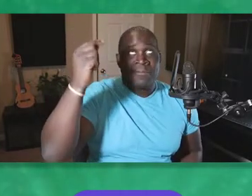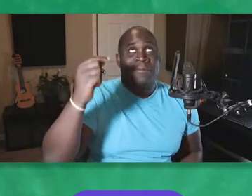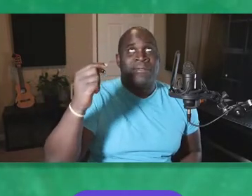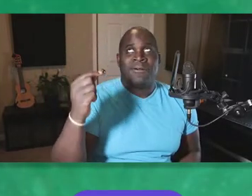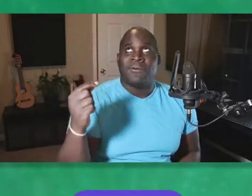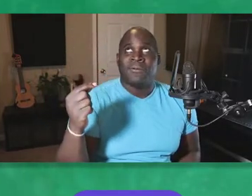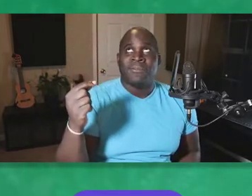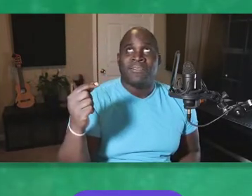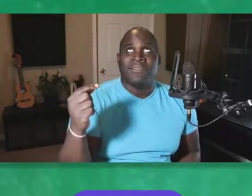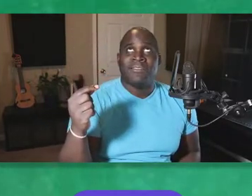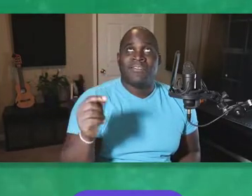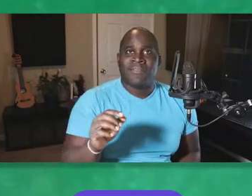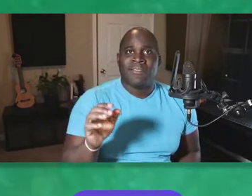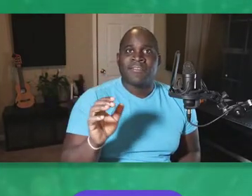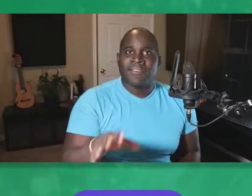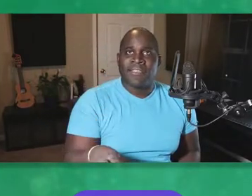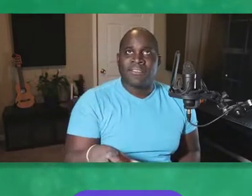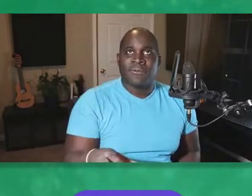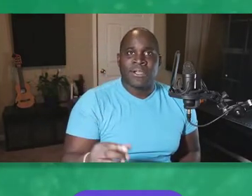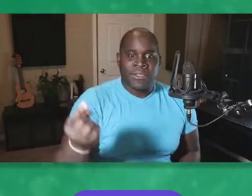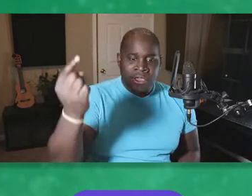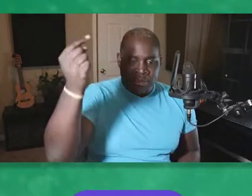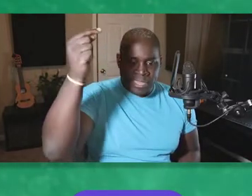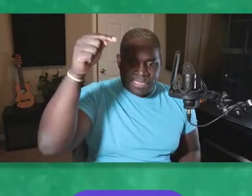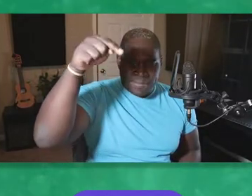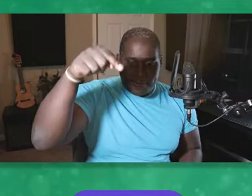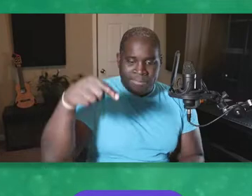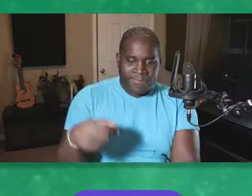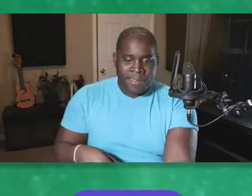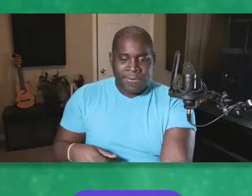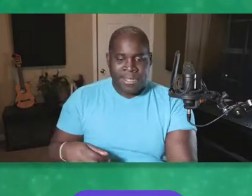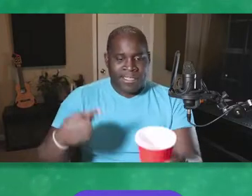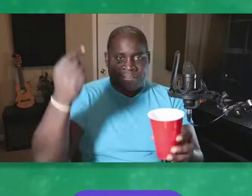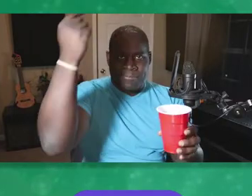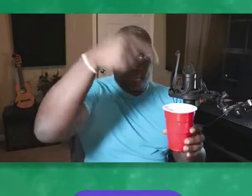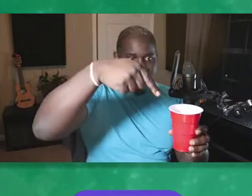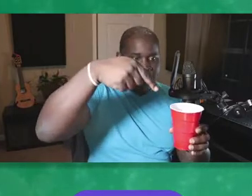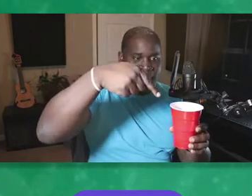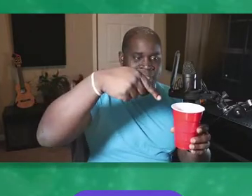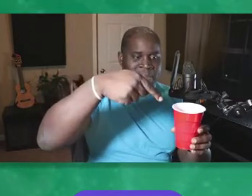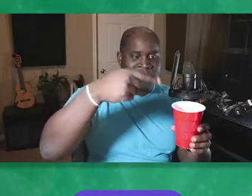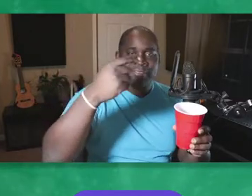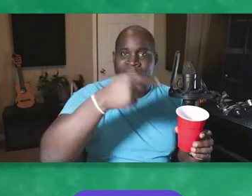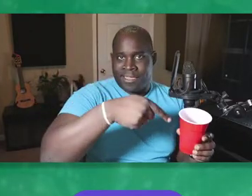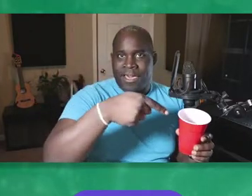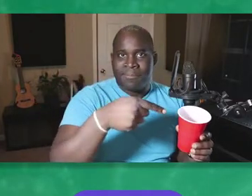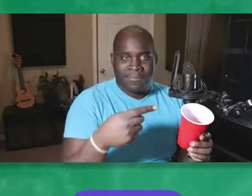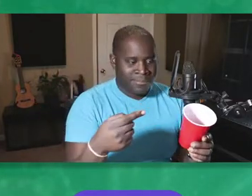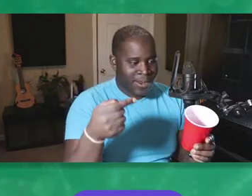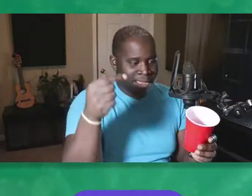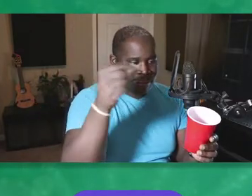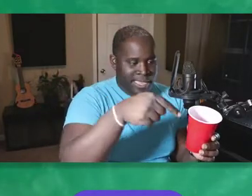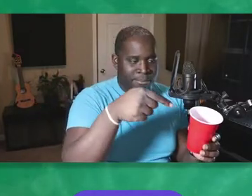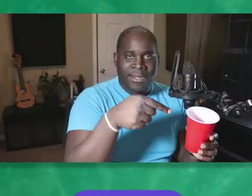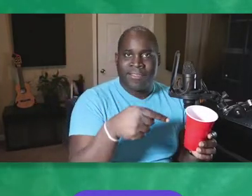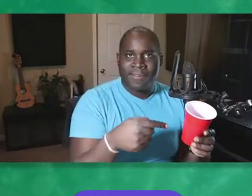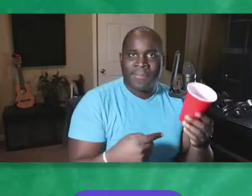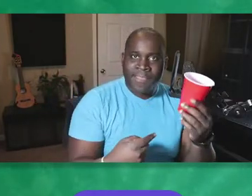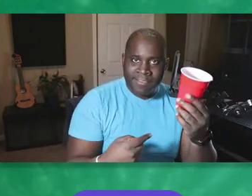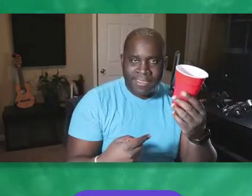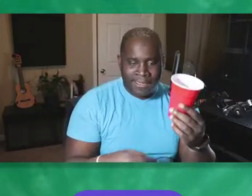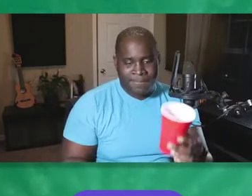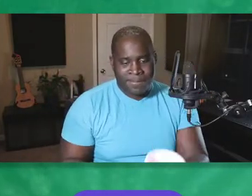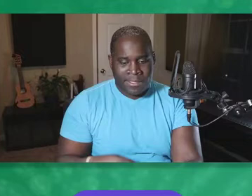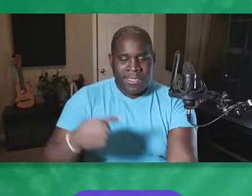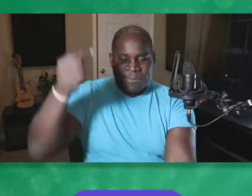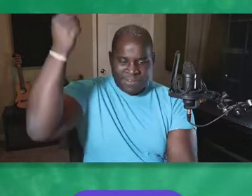means, oh, this is going to sound a little weird, but like if I'm pointing at something, like, I mean the cup, right? Like, I'm pointing at something